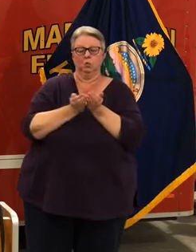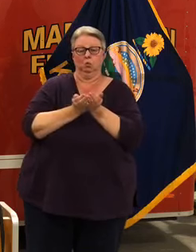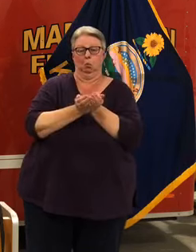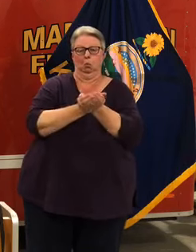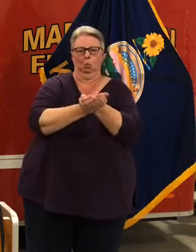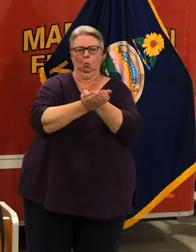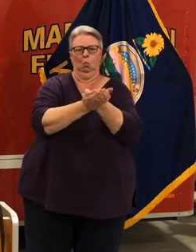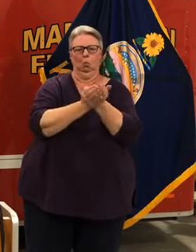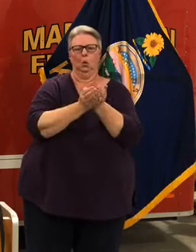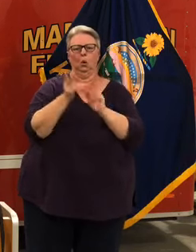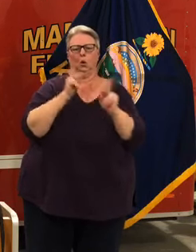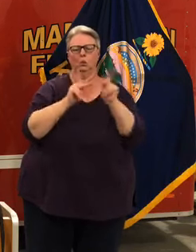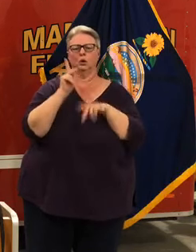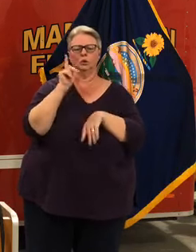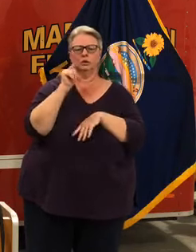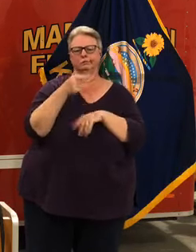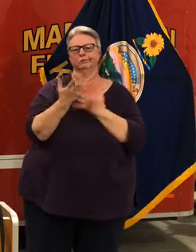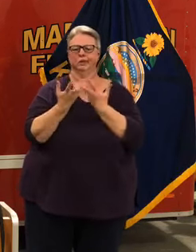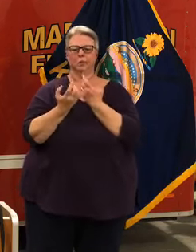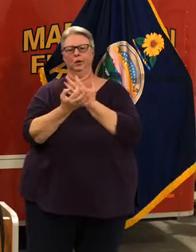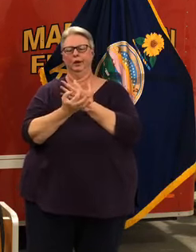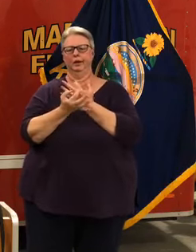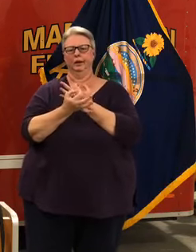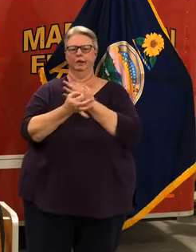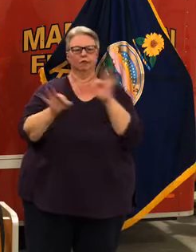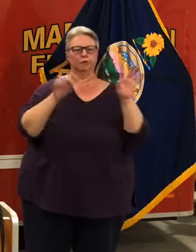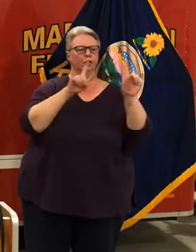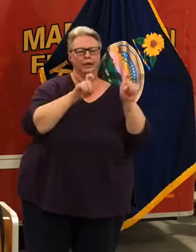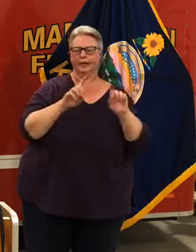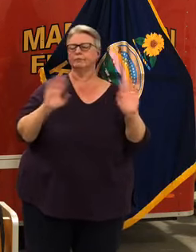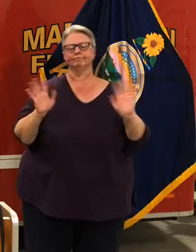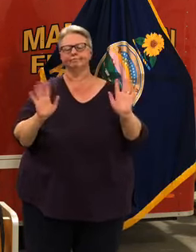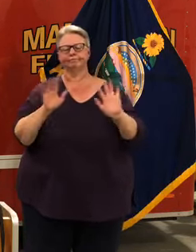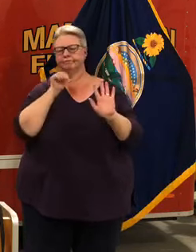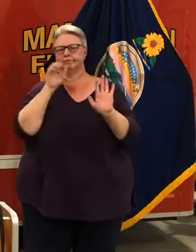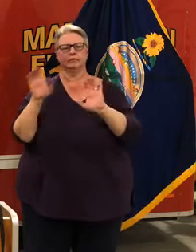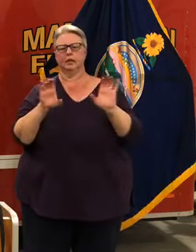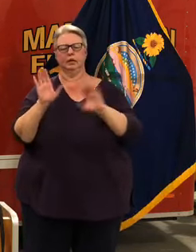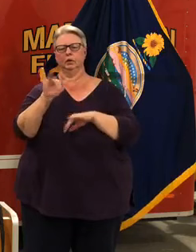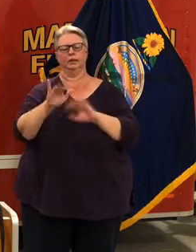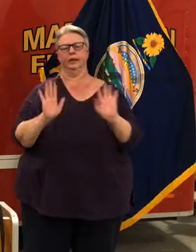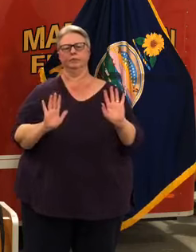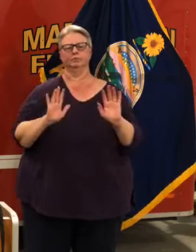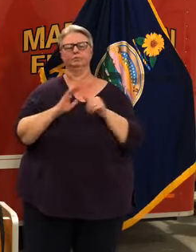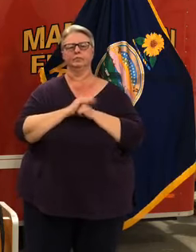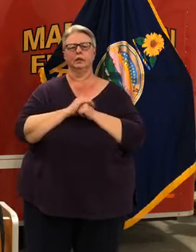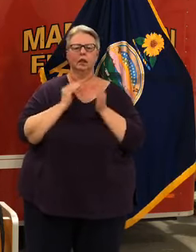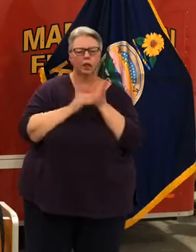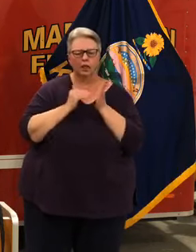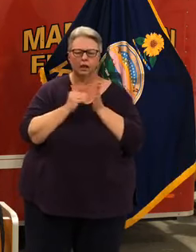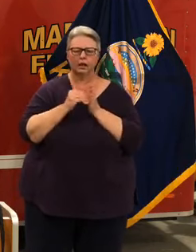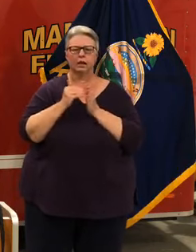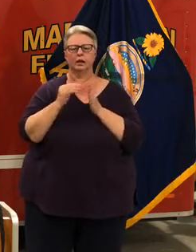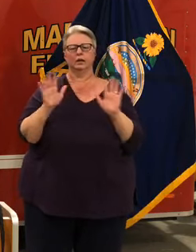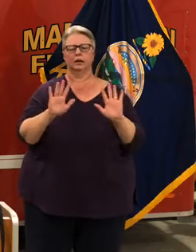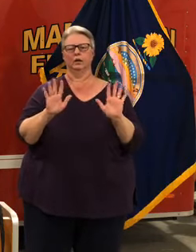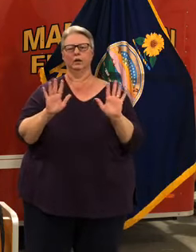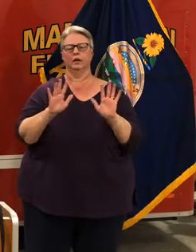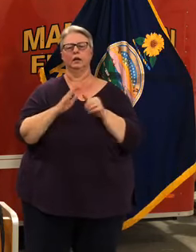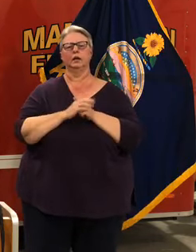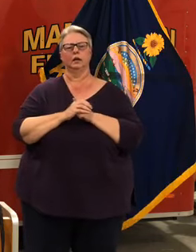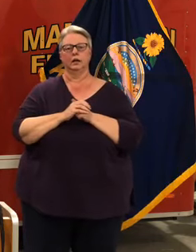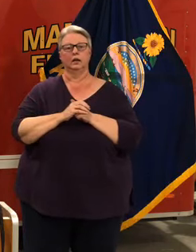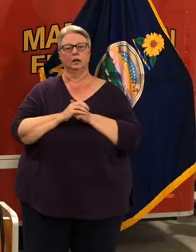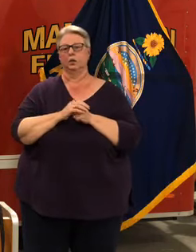wanting 3 negative tests. We are not routinely testing people for the virus to make sure they're negative. We clearly have a shortage